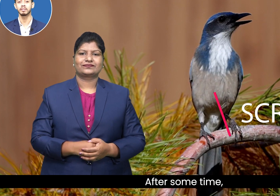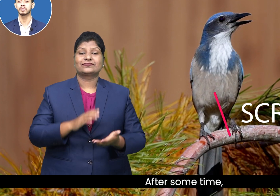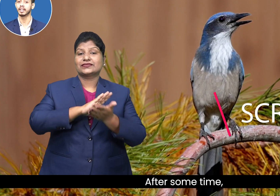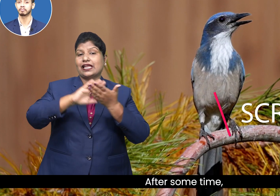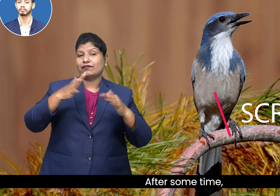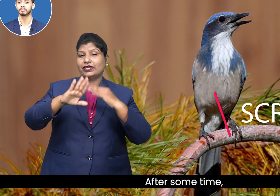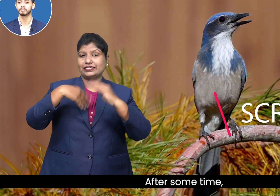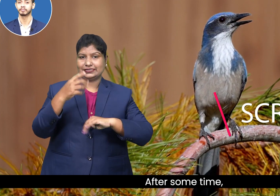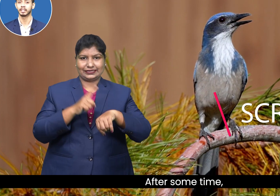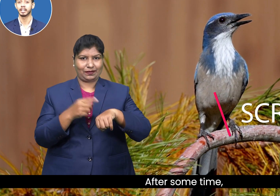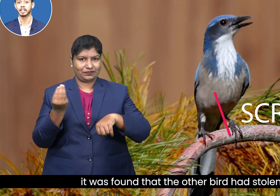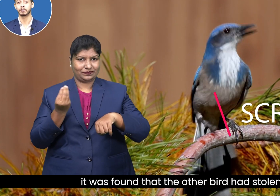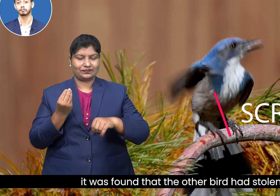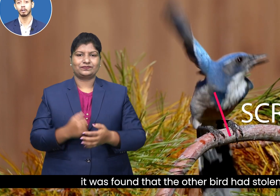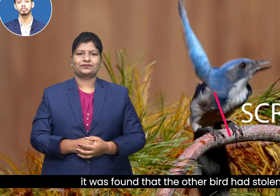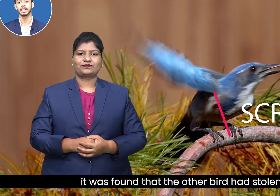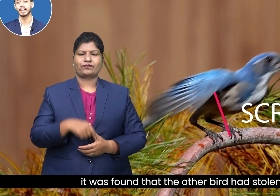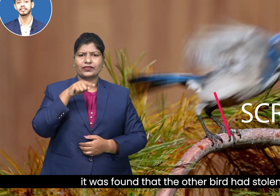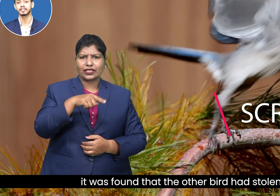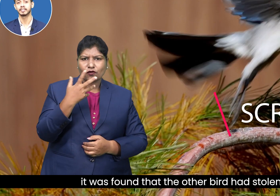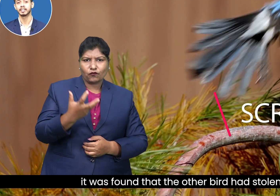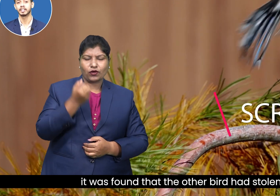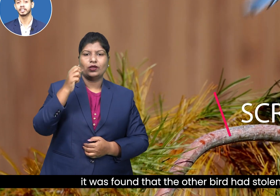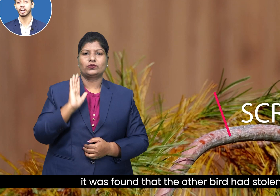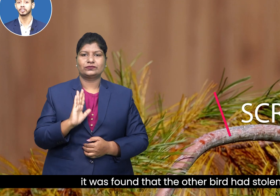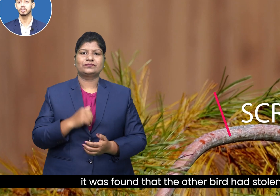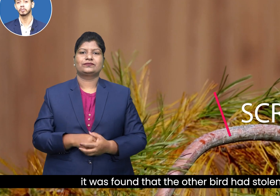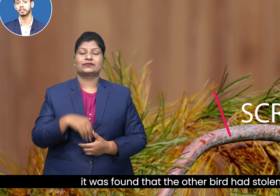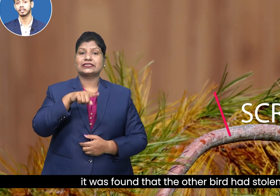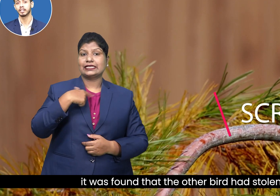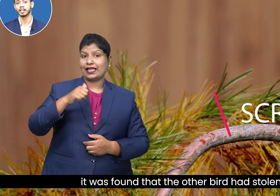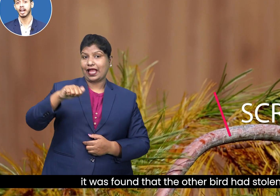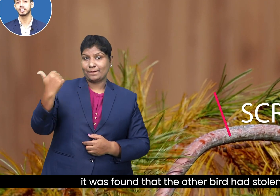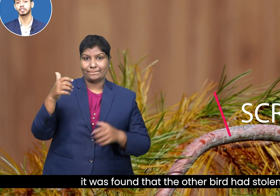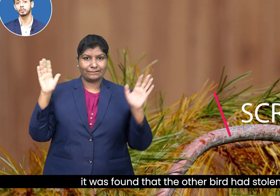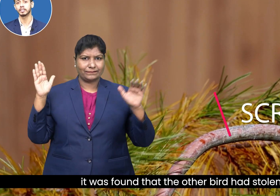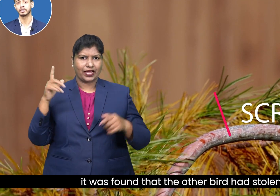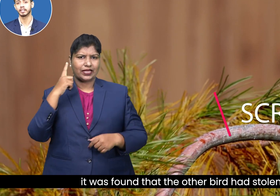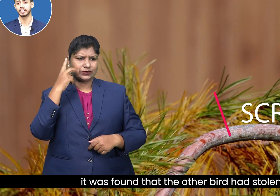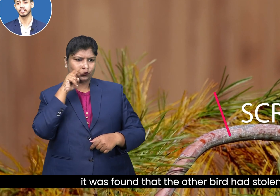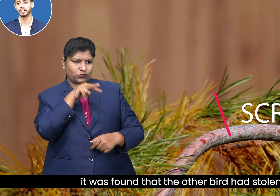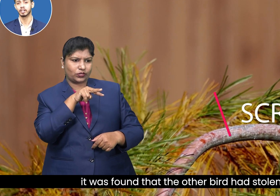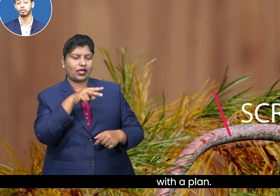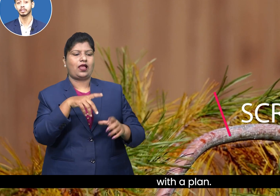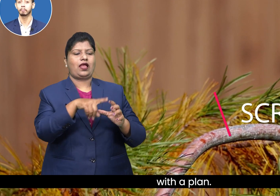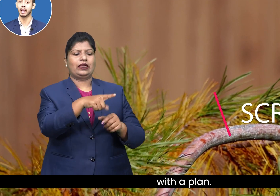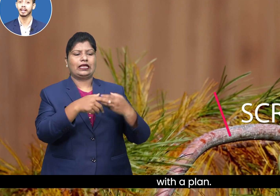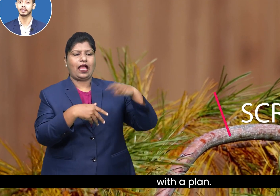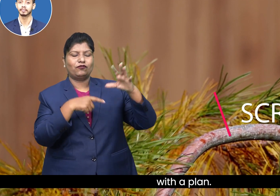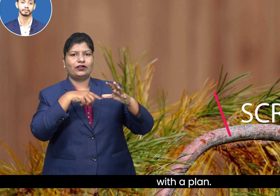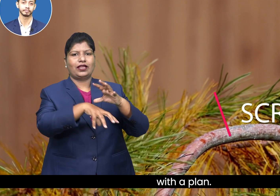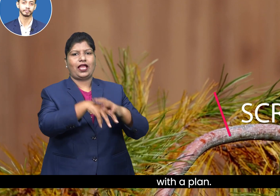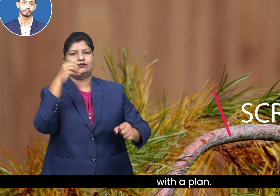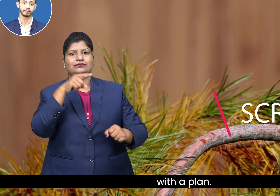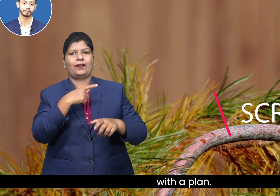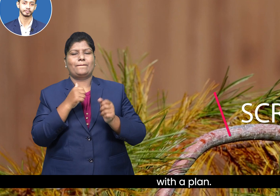After some time, it was found that the other bird had stolen it with a plan.